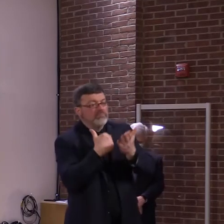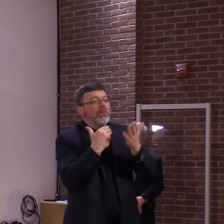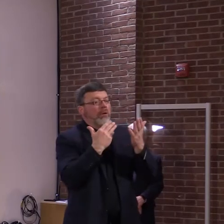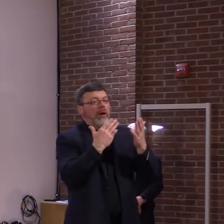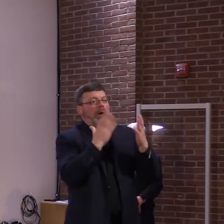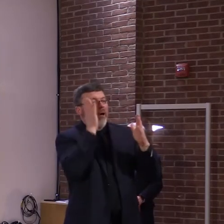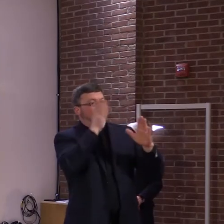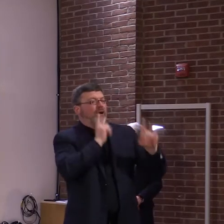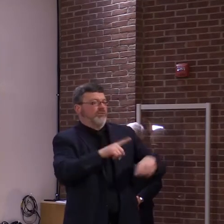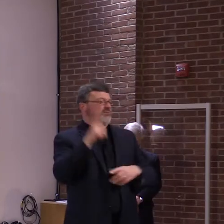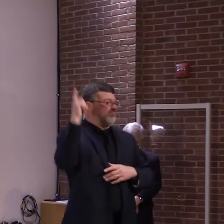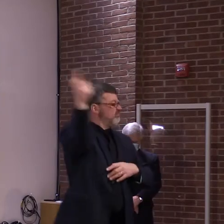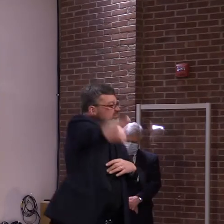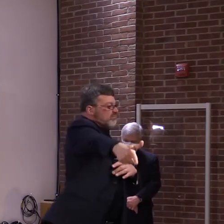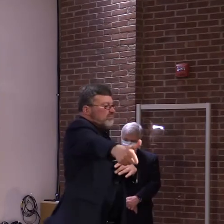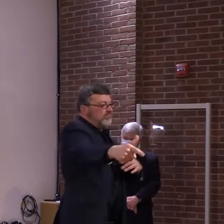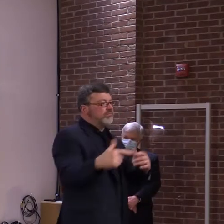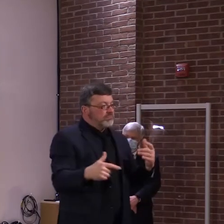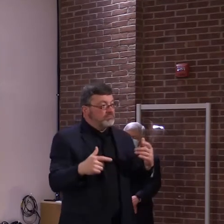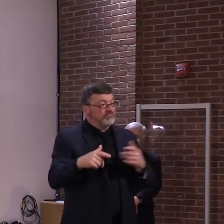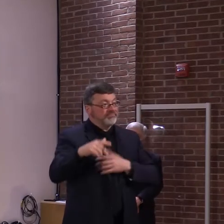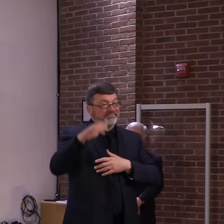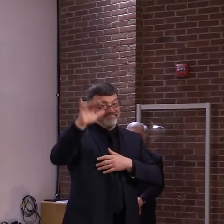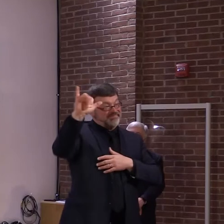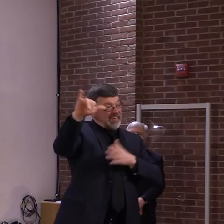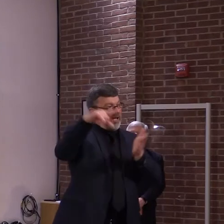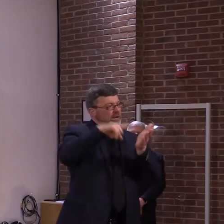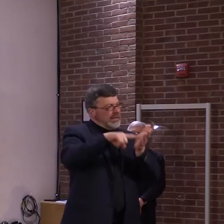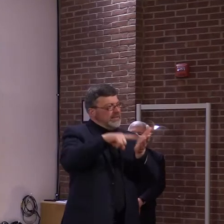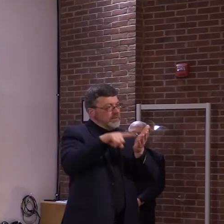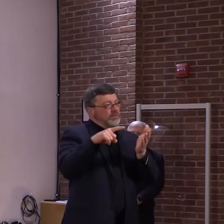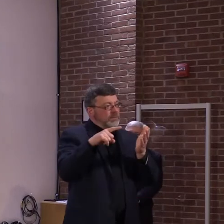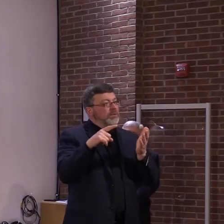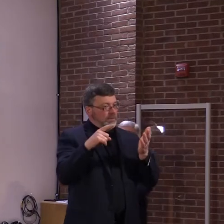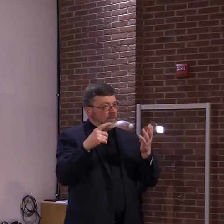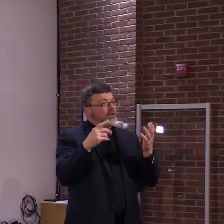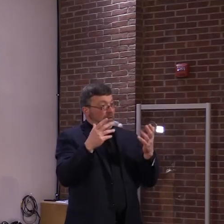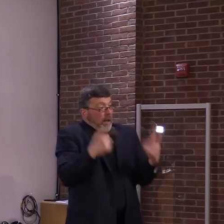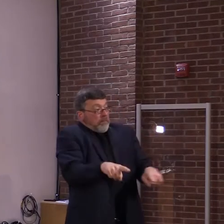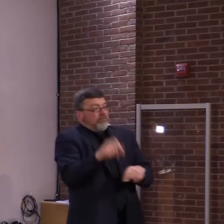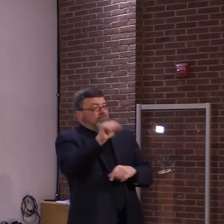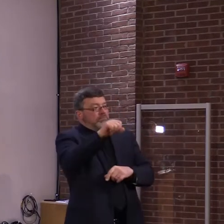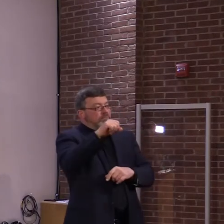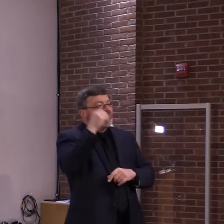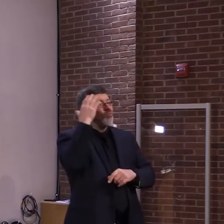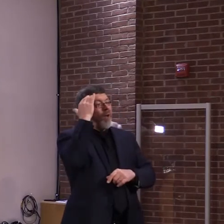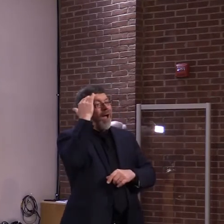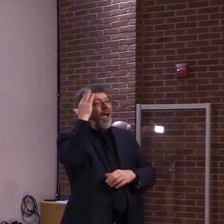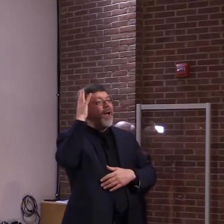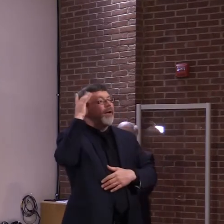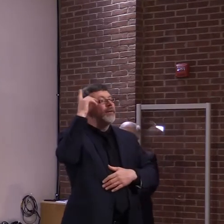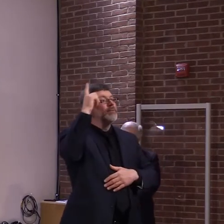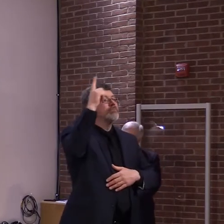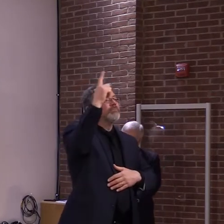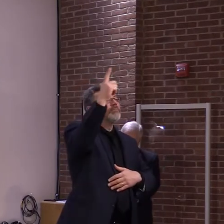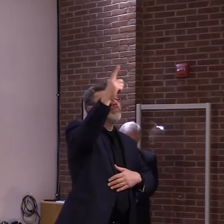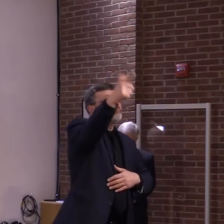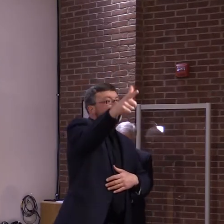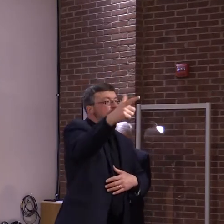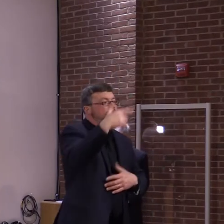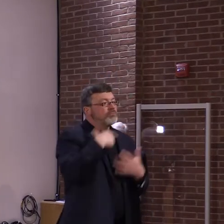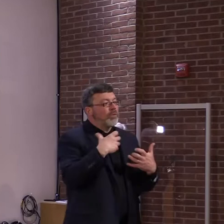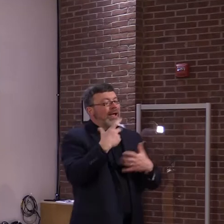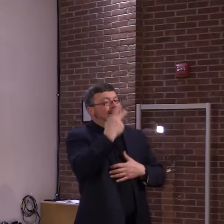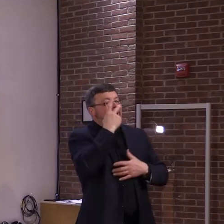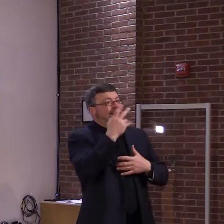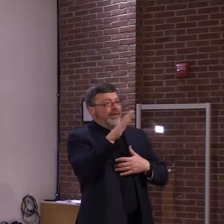of the fact that they want to see over time how much immunity we all have, i.e., do we